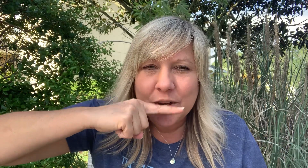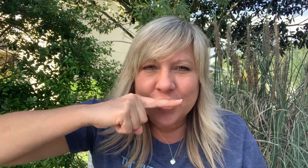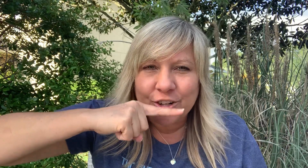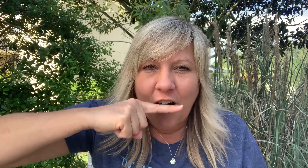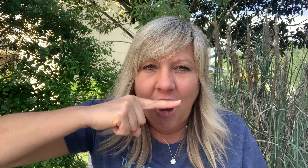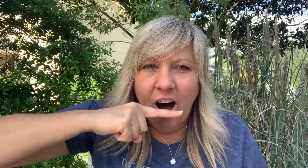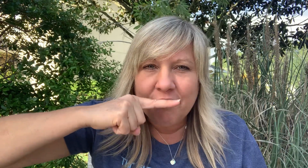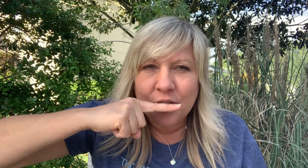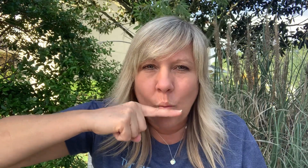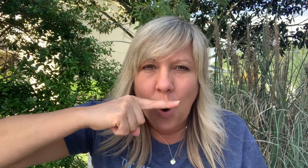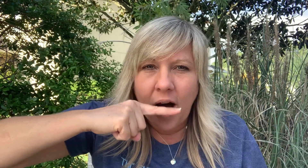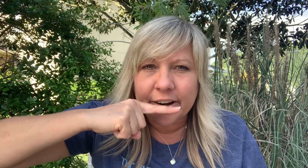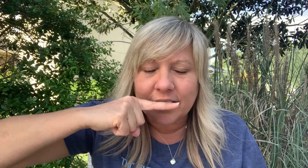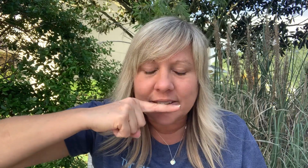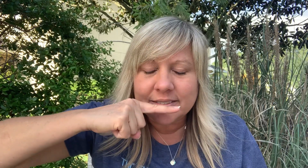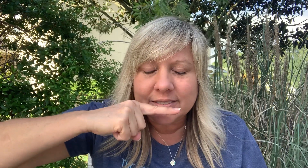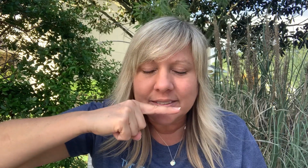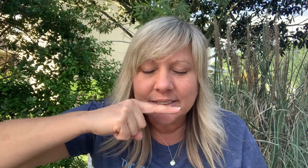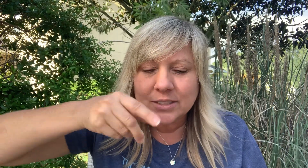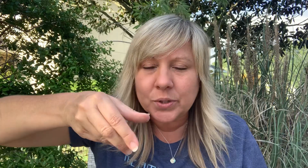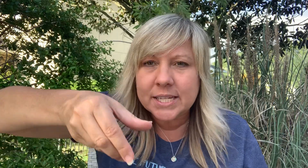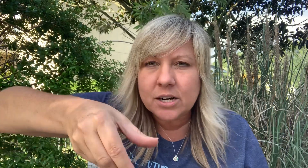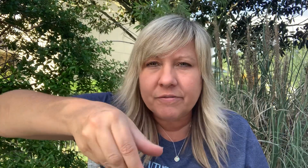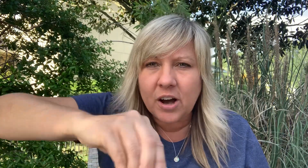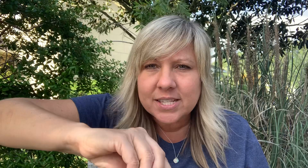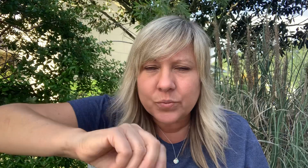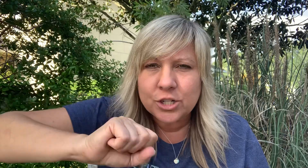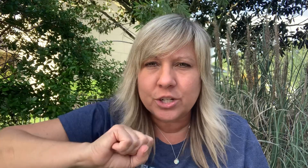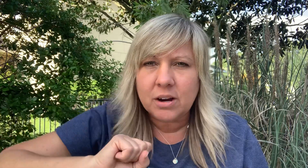turn off the water. So we get our faucet and we turn it off.